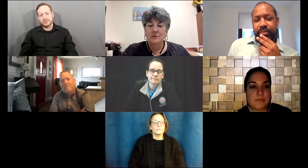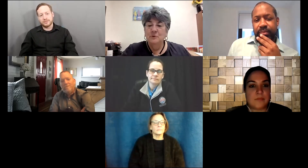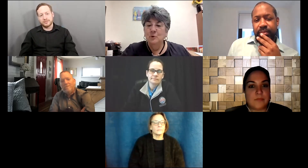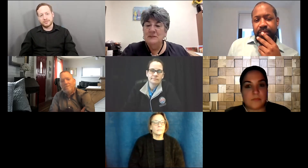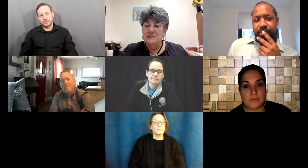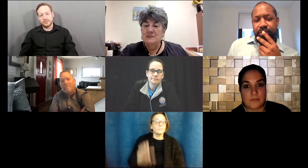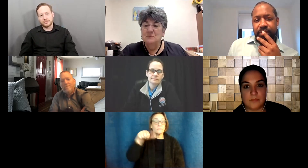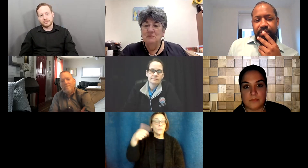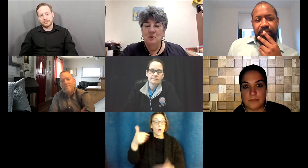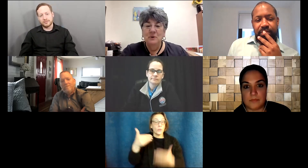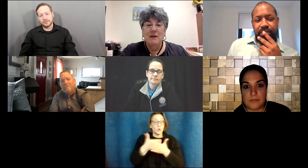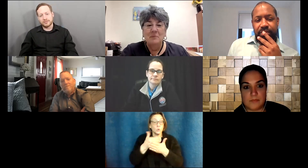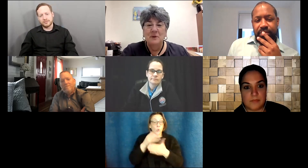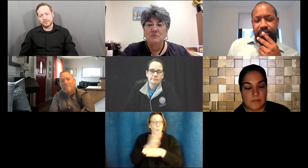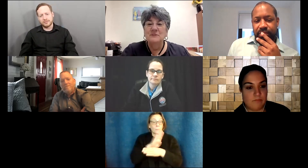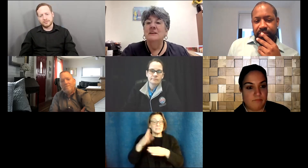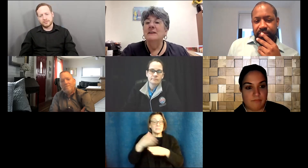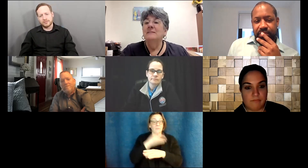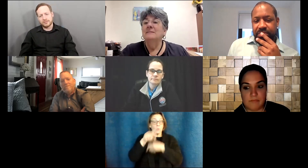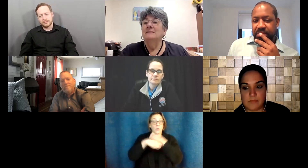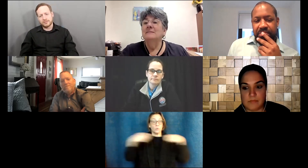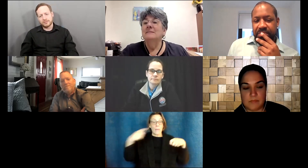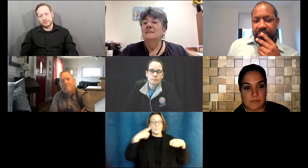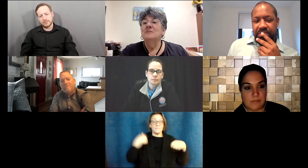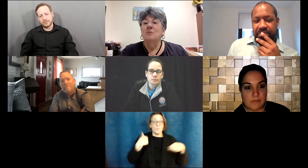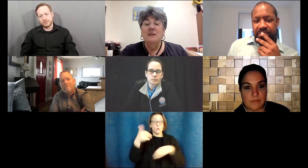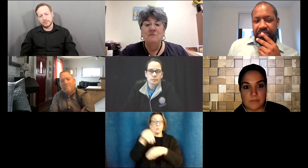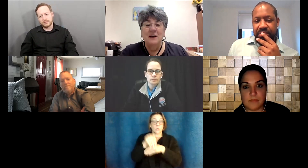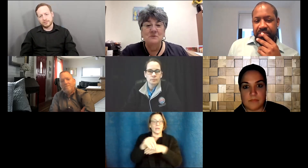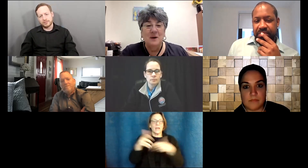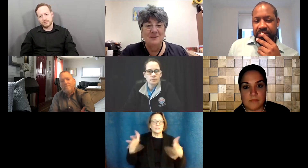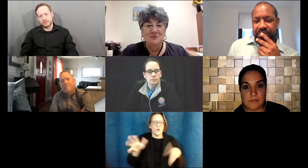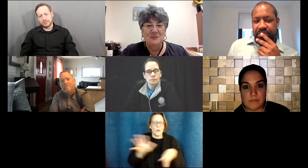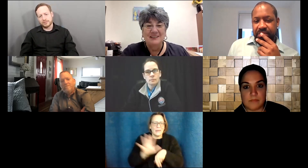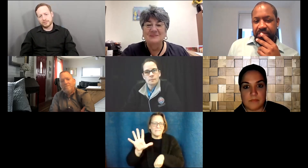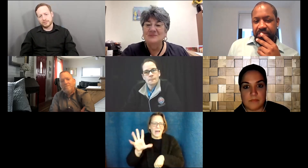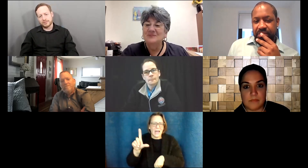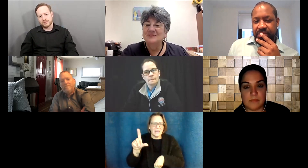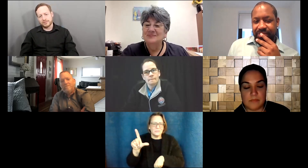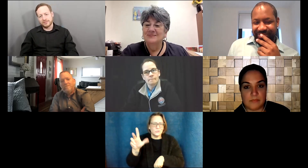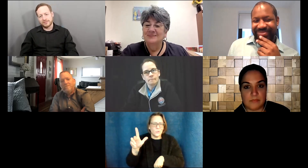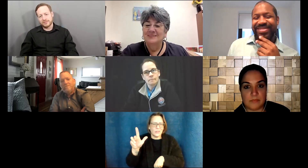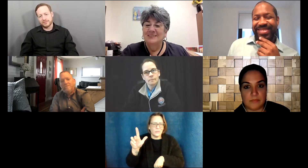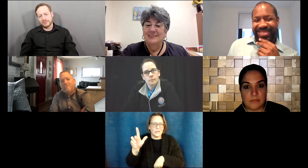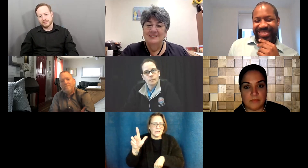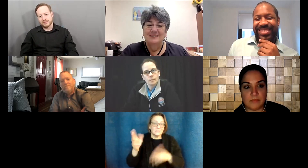Any other new business before we wrap up for tonight? It is already 5:23.